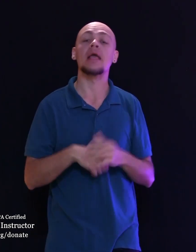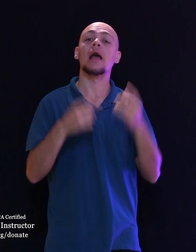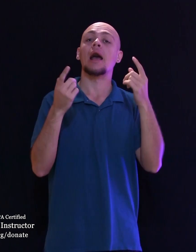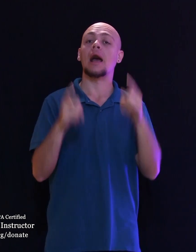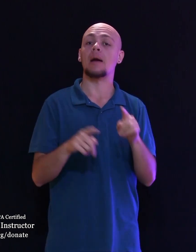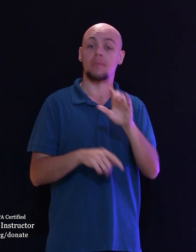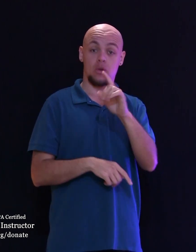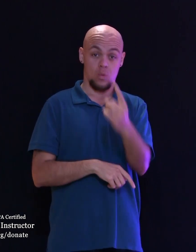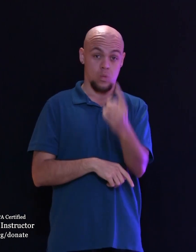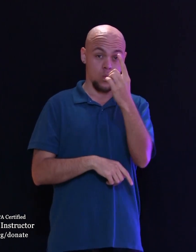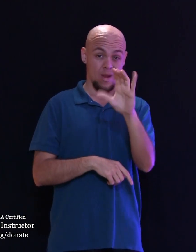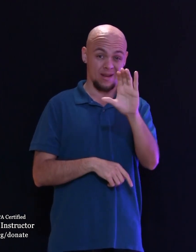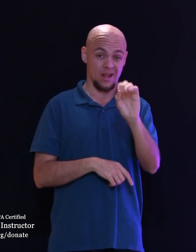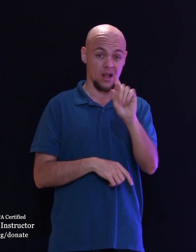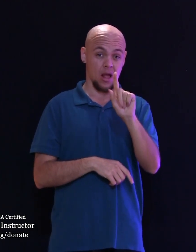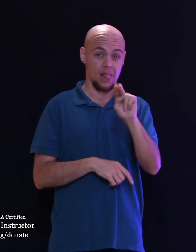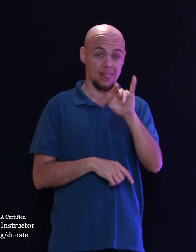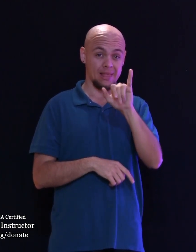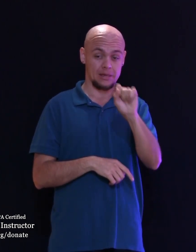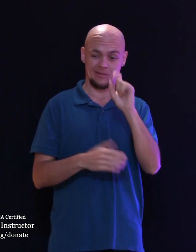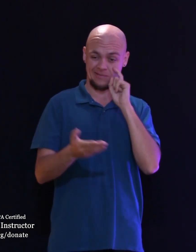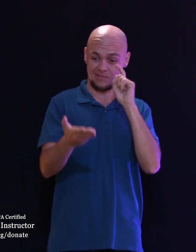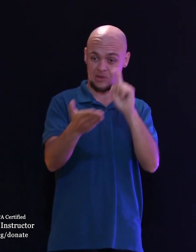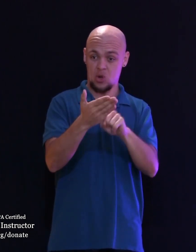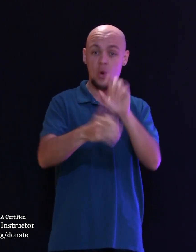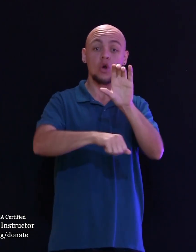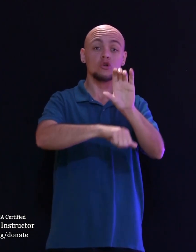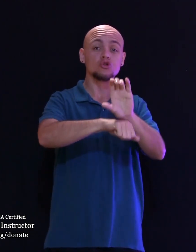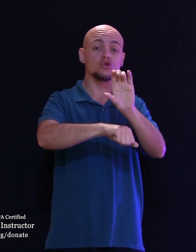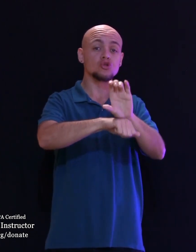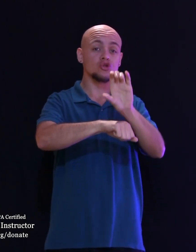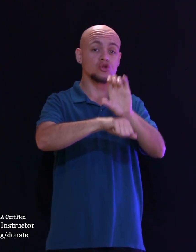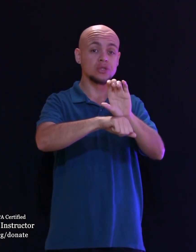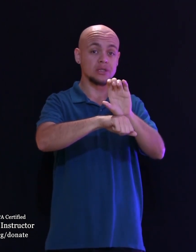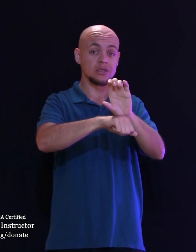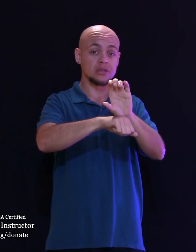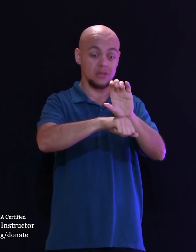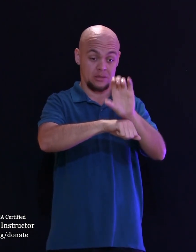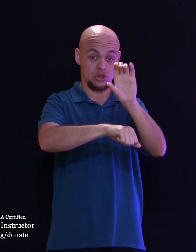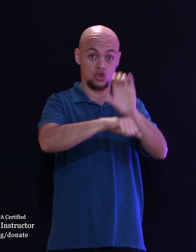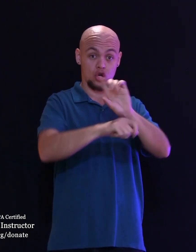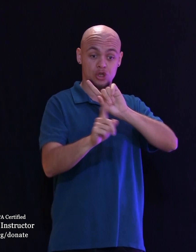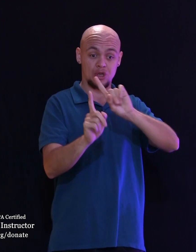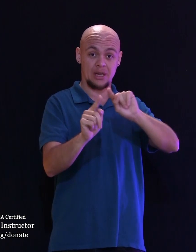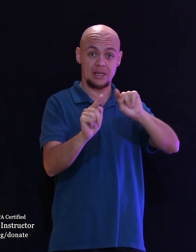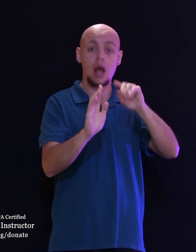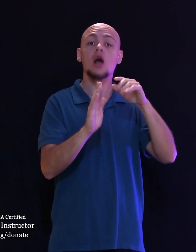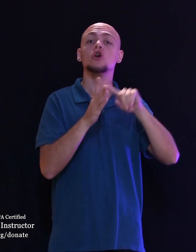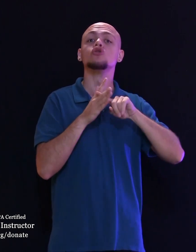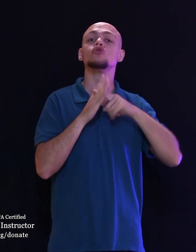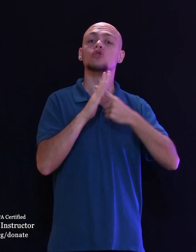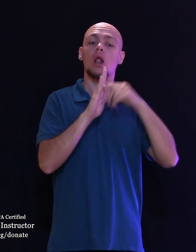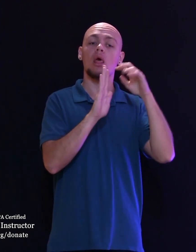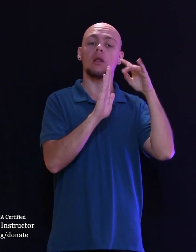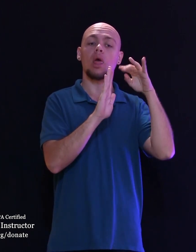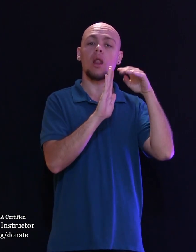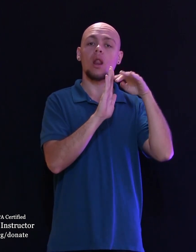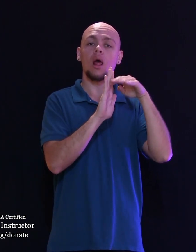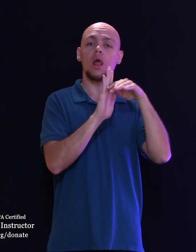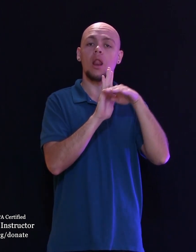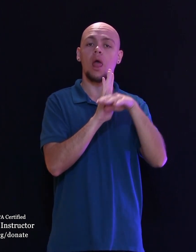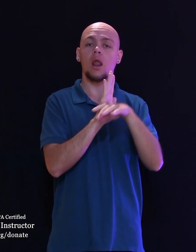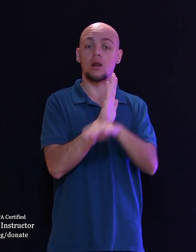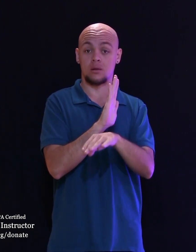of the colonies had noticed that churches and church attendance had begun to